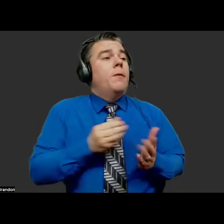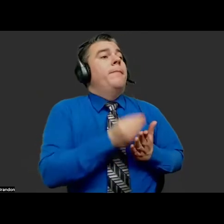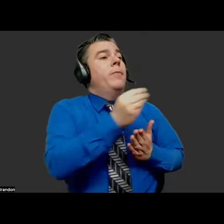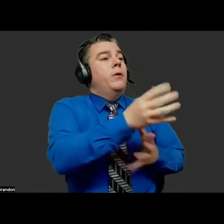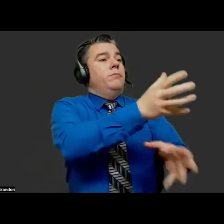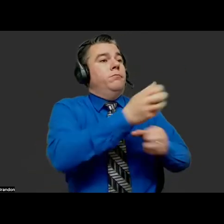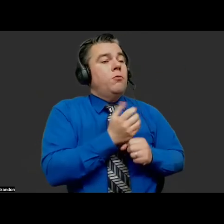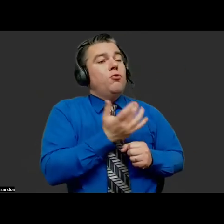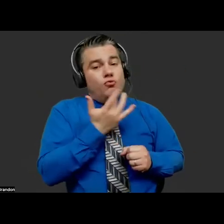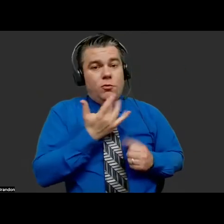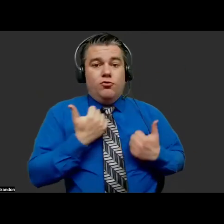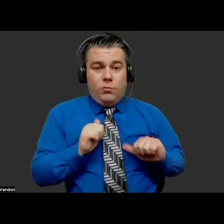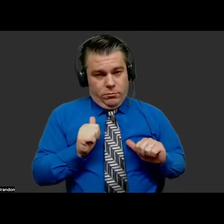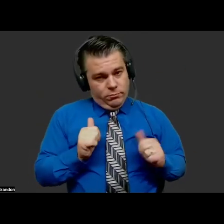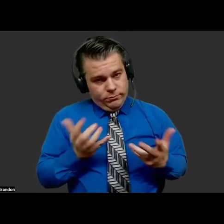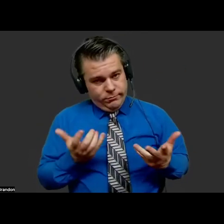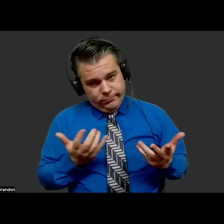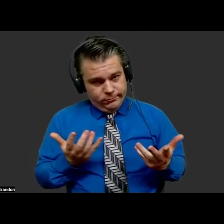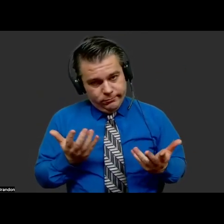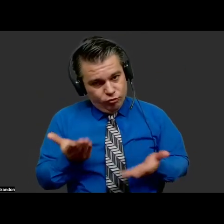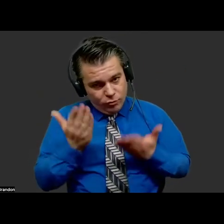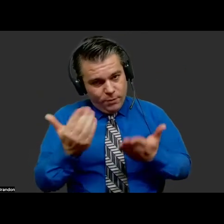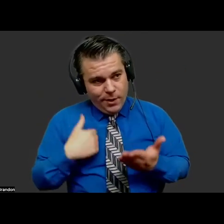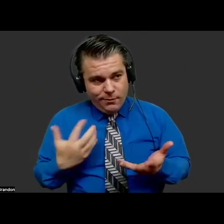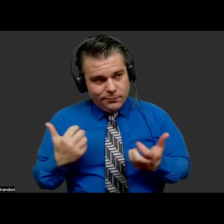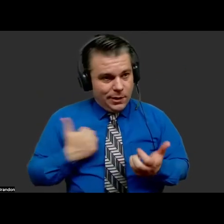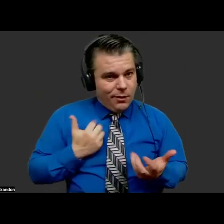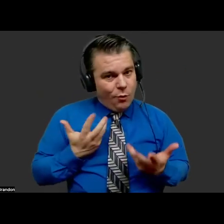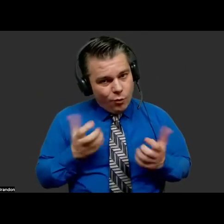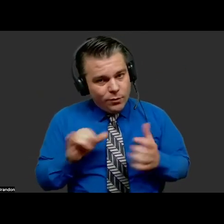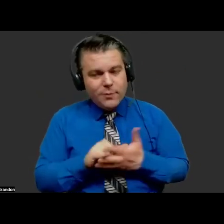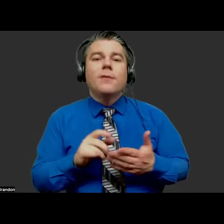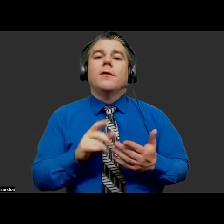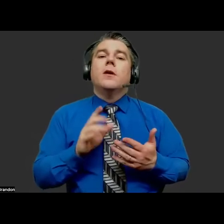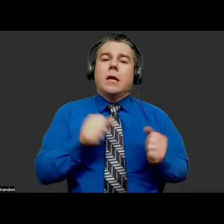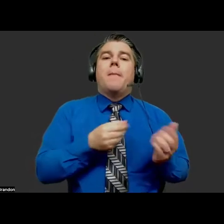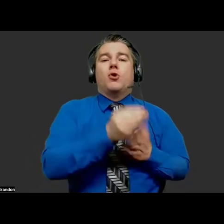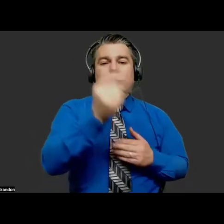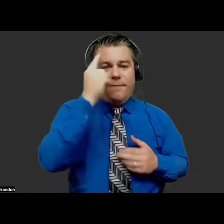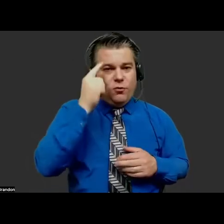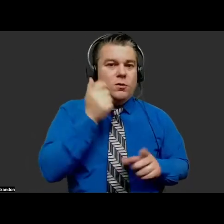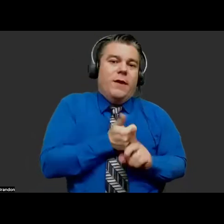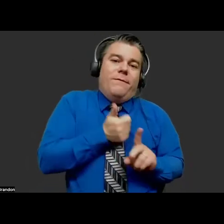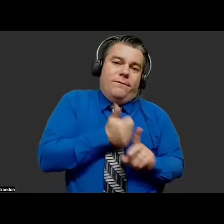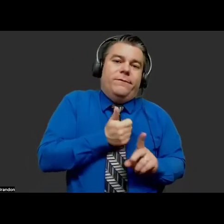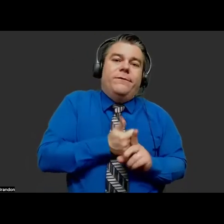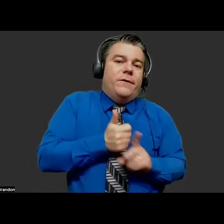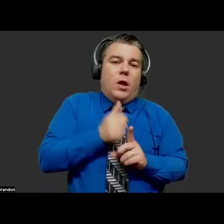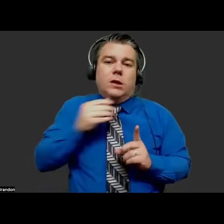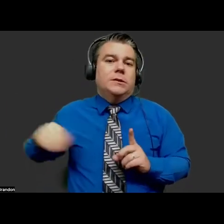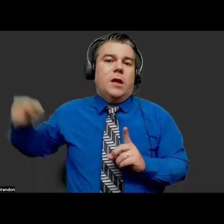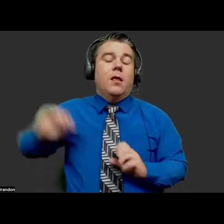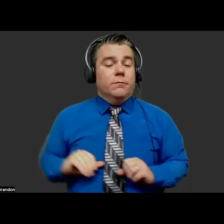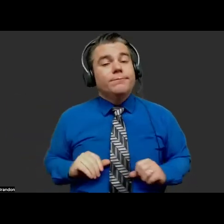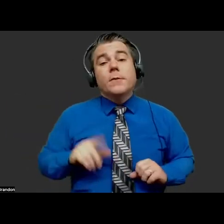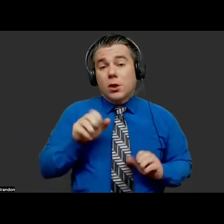out, which that's what I would want to do if I was living in Canada, then they can purchase not for resale. You can look this up